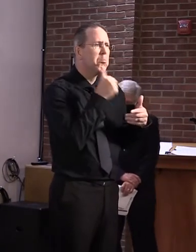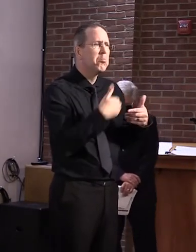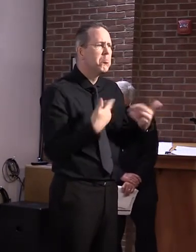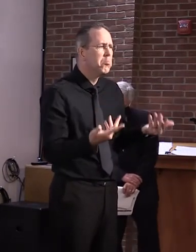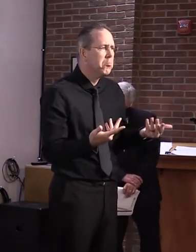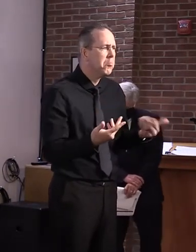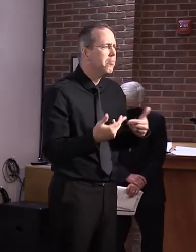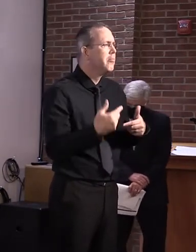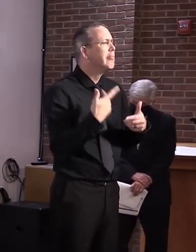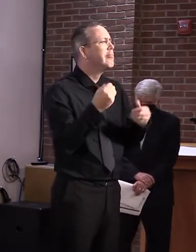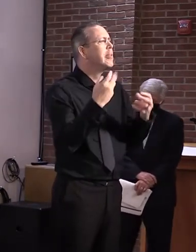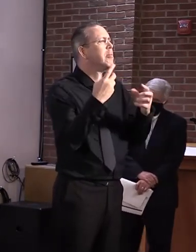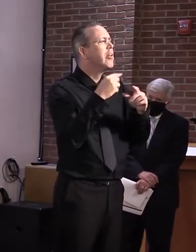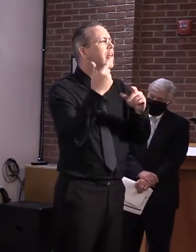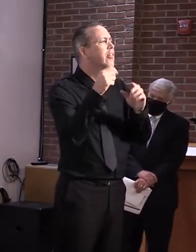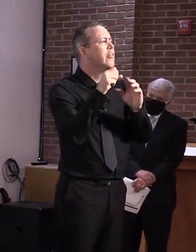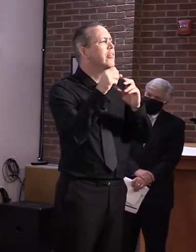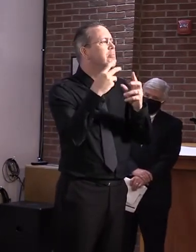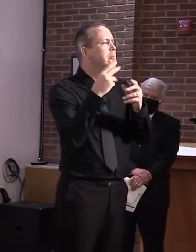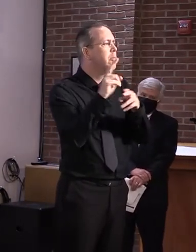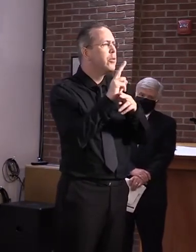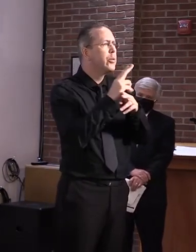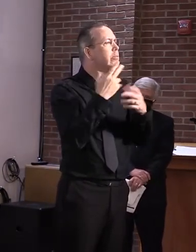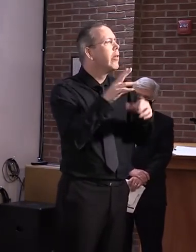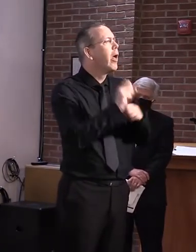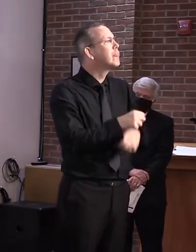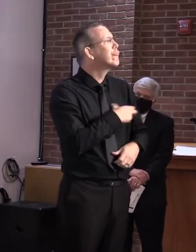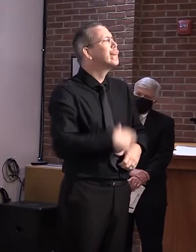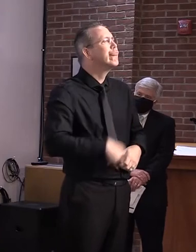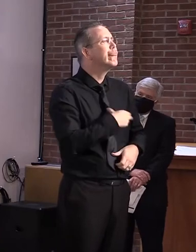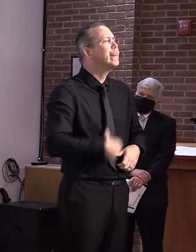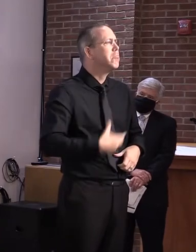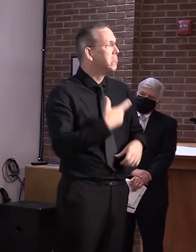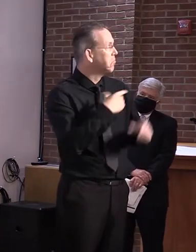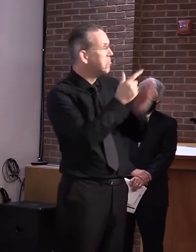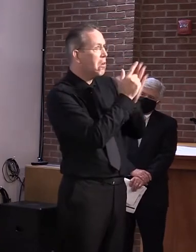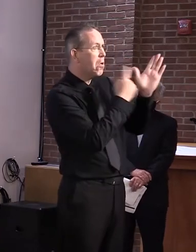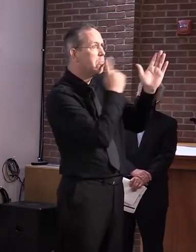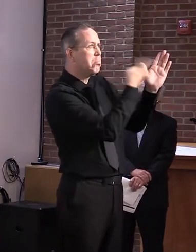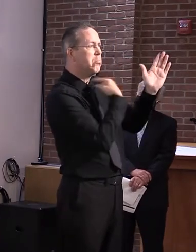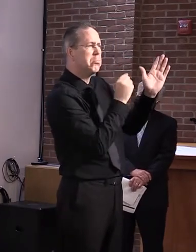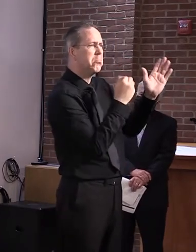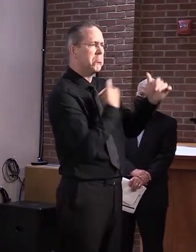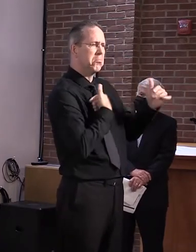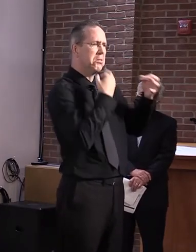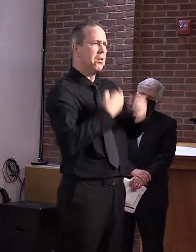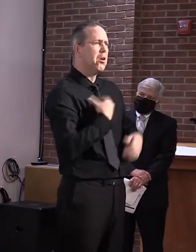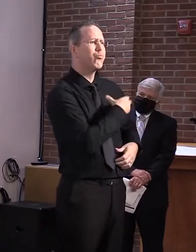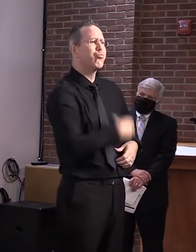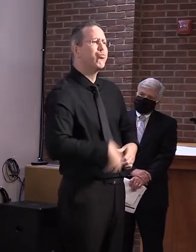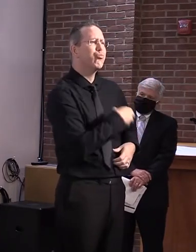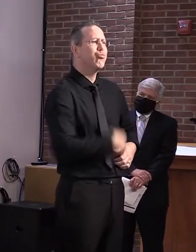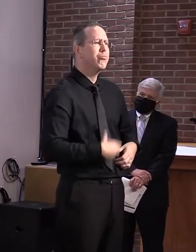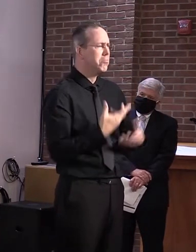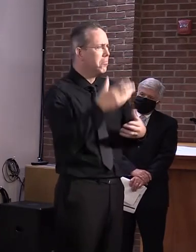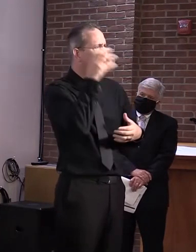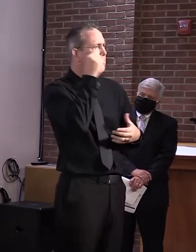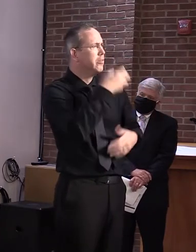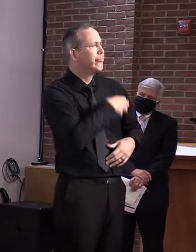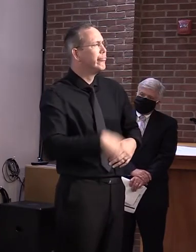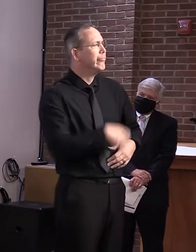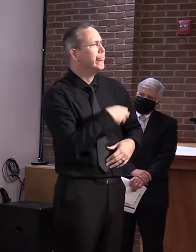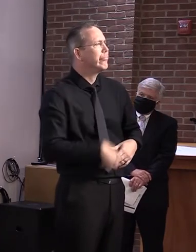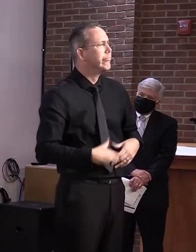earlier to Ann Galloway, they have a mandatory mask policy in the state, but